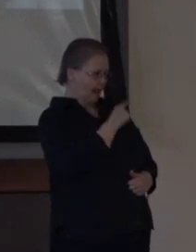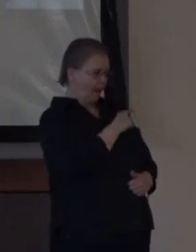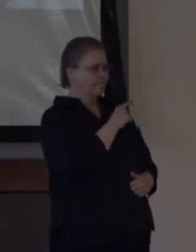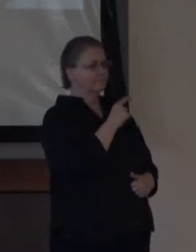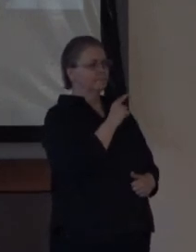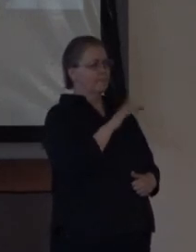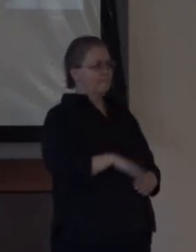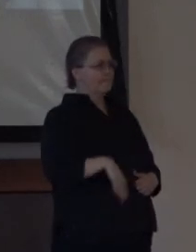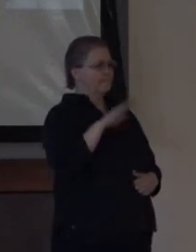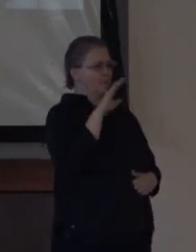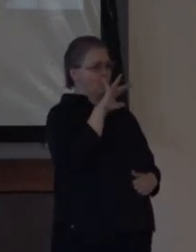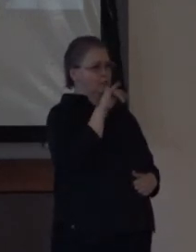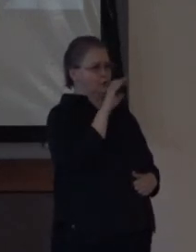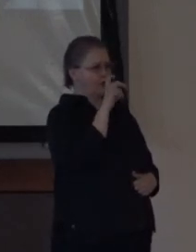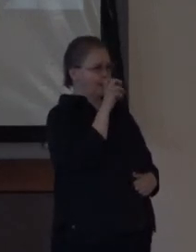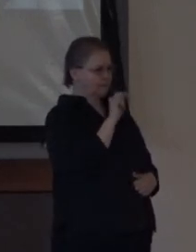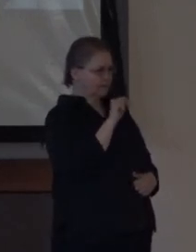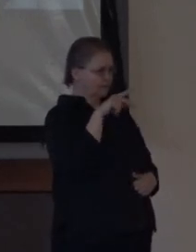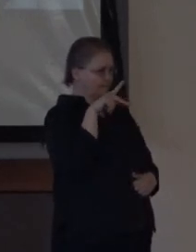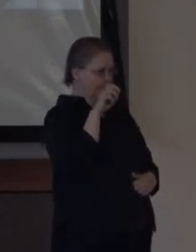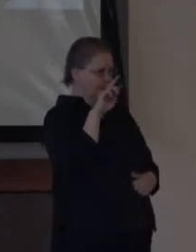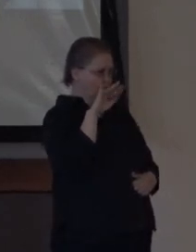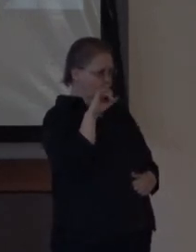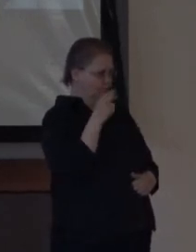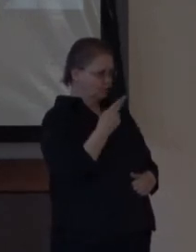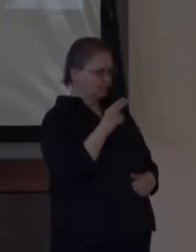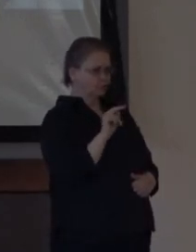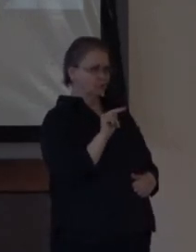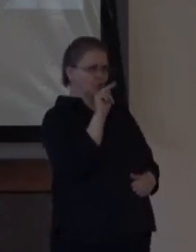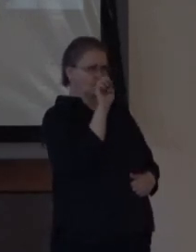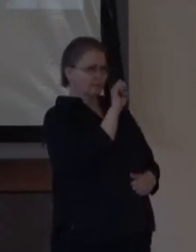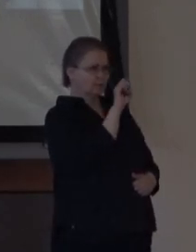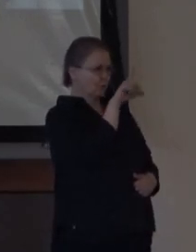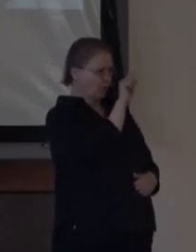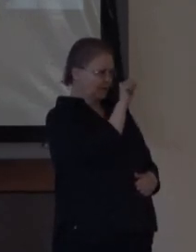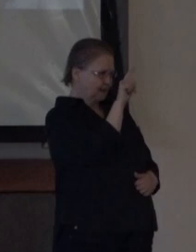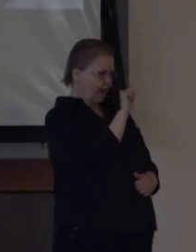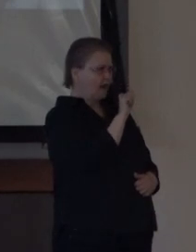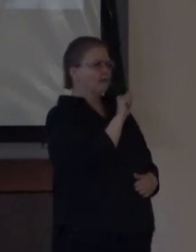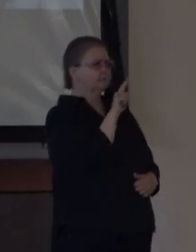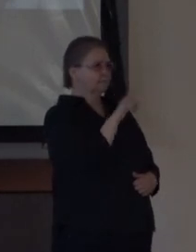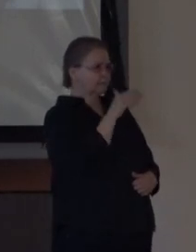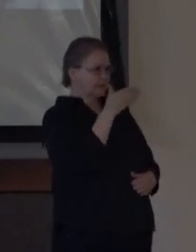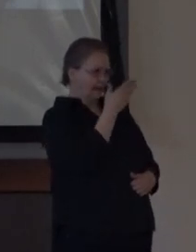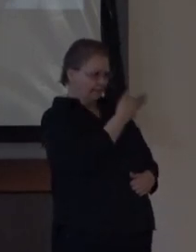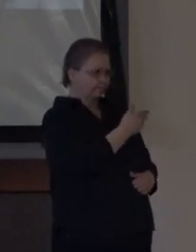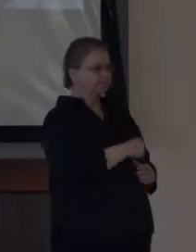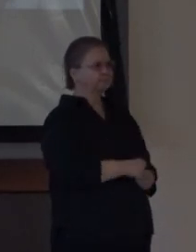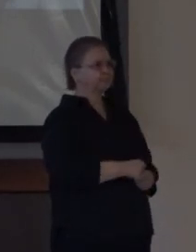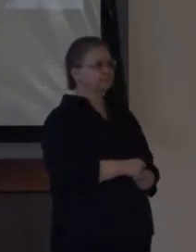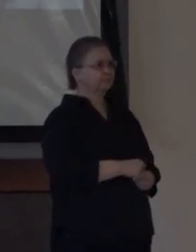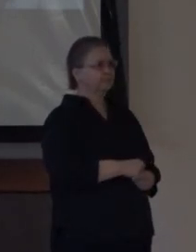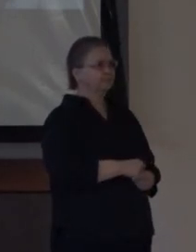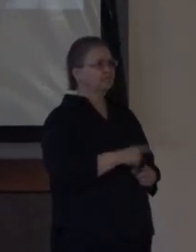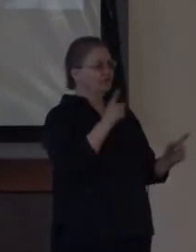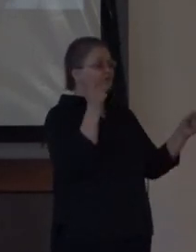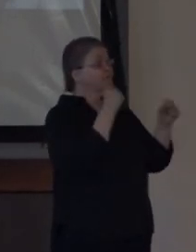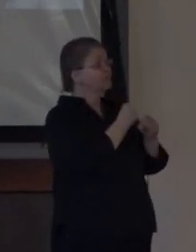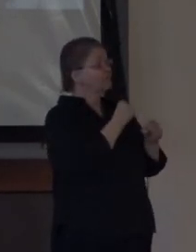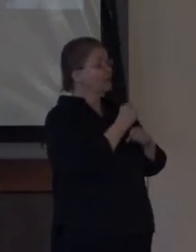was born in Jackson Parish in Northeast Louisiana, and died there. He